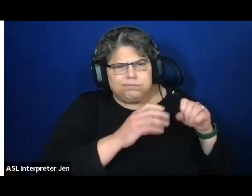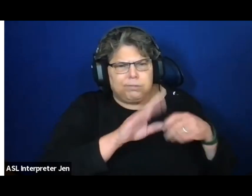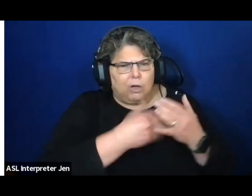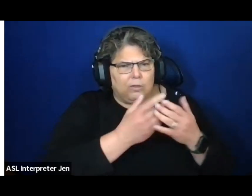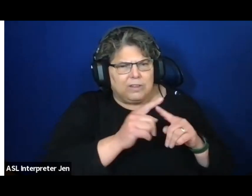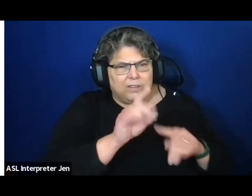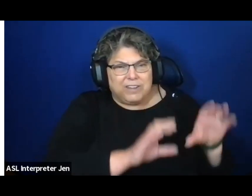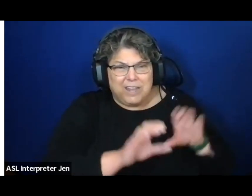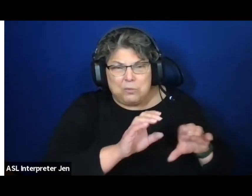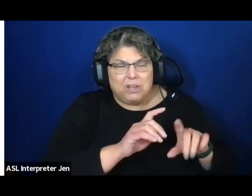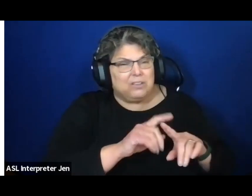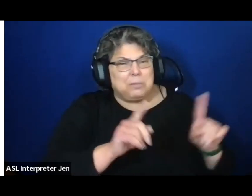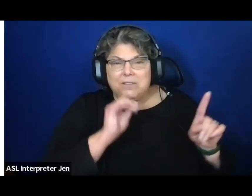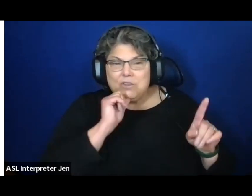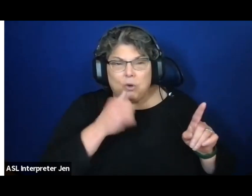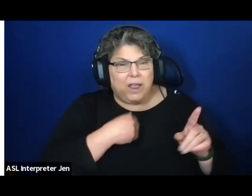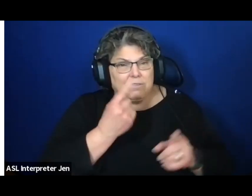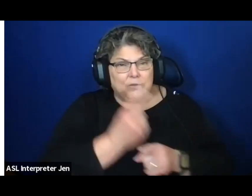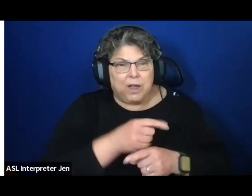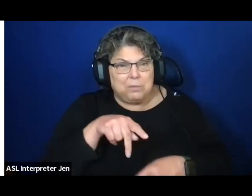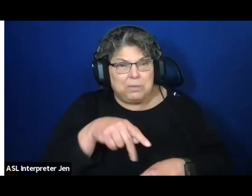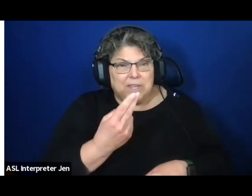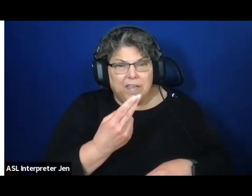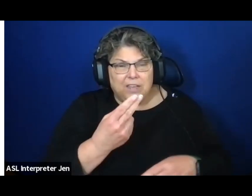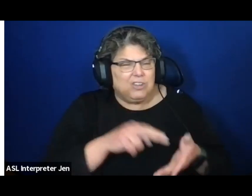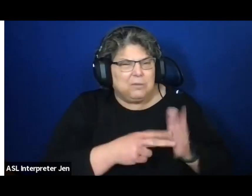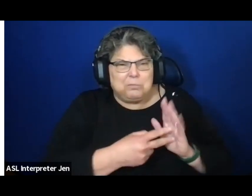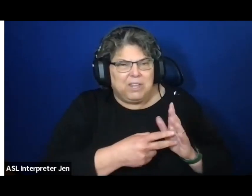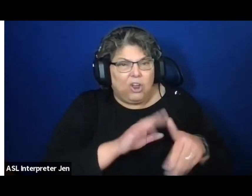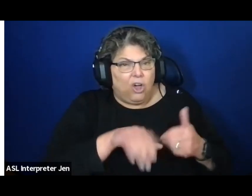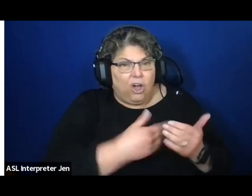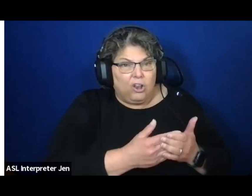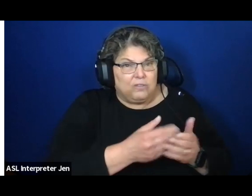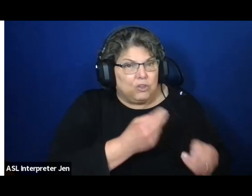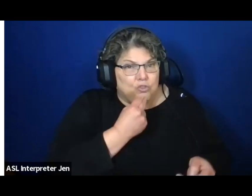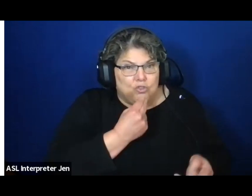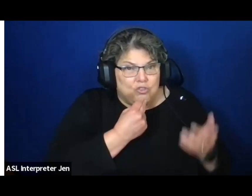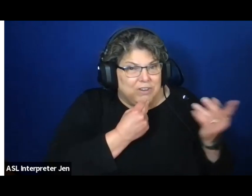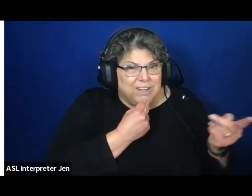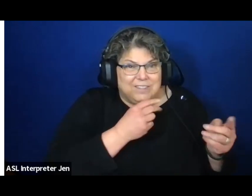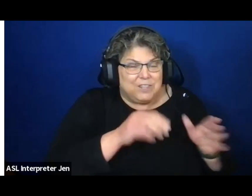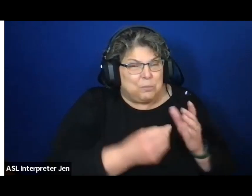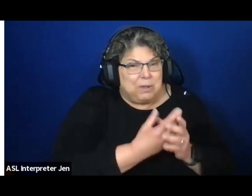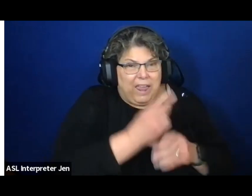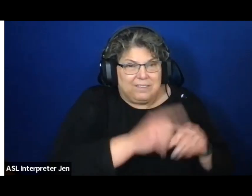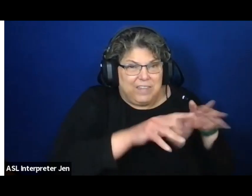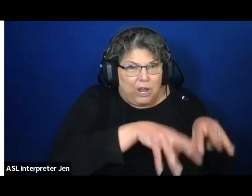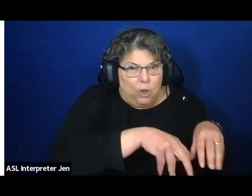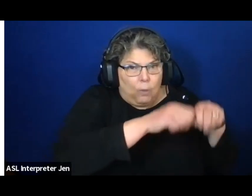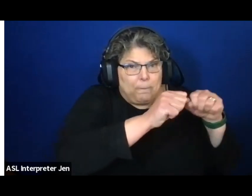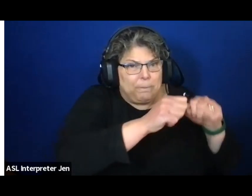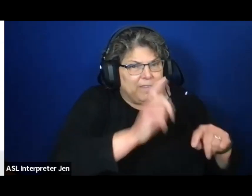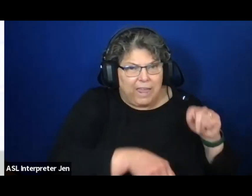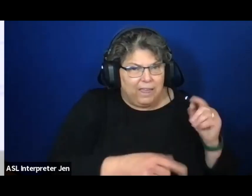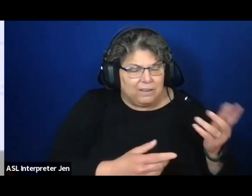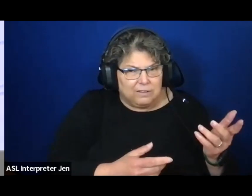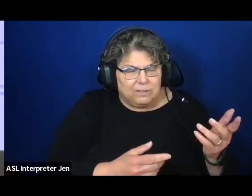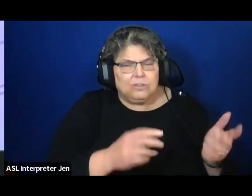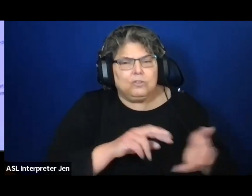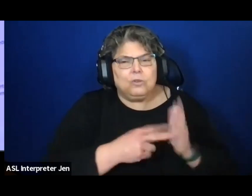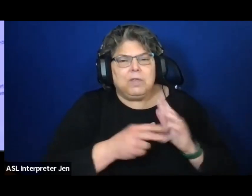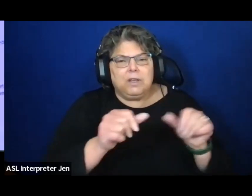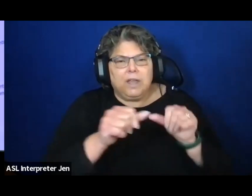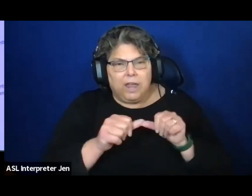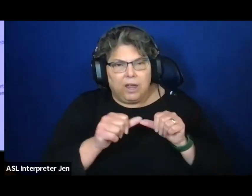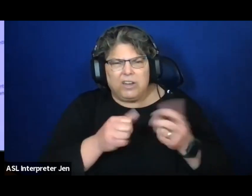have the right pH, they will not be available for the plants to use. Are you with me? Yeah. So if you are in an area where you have a